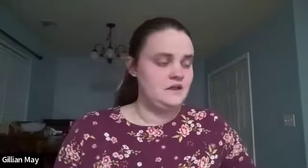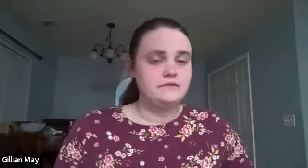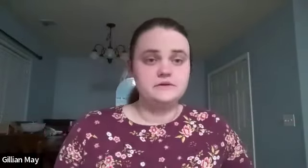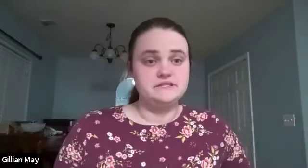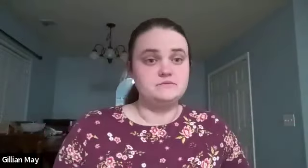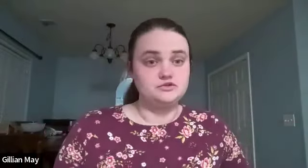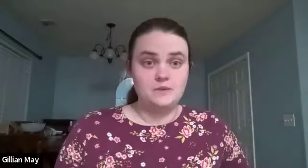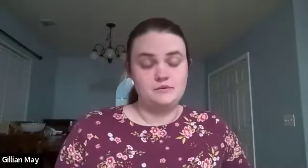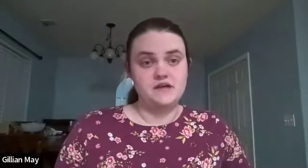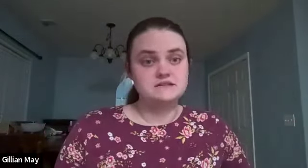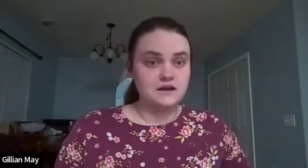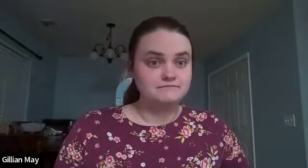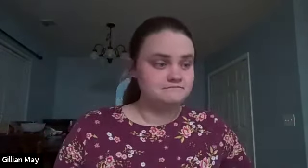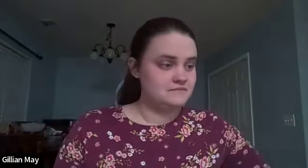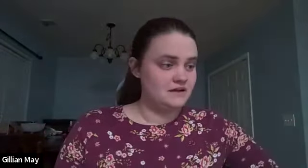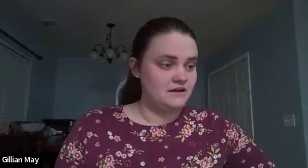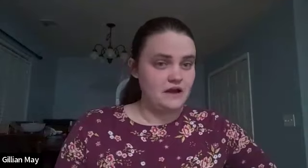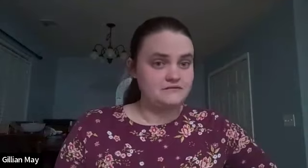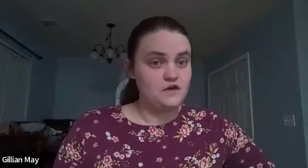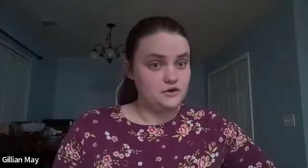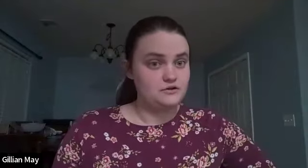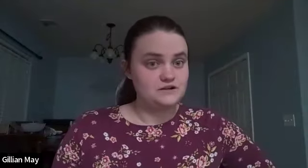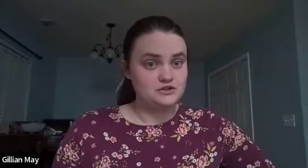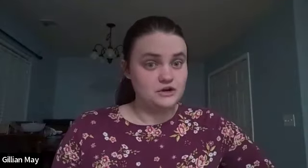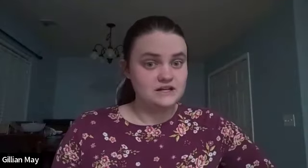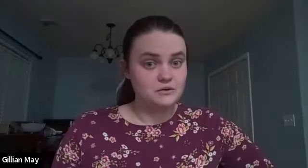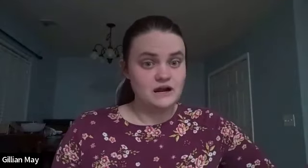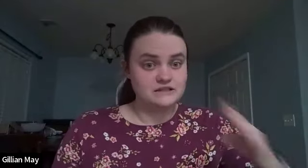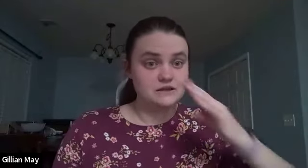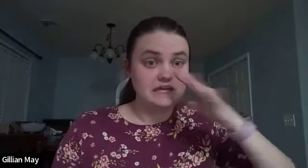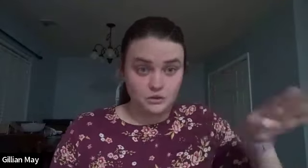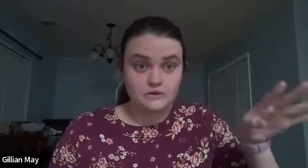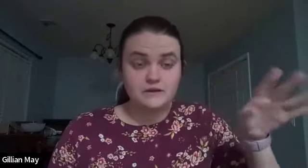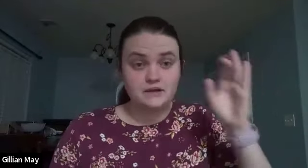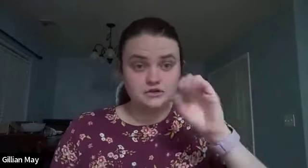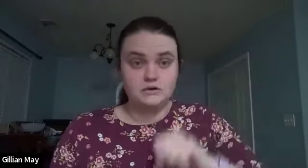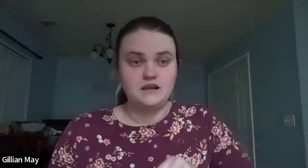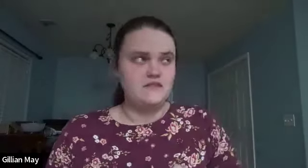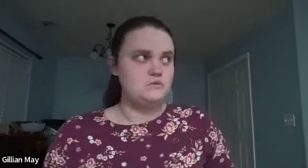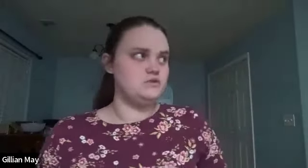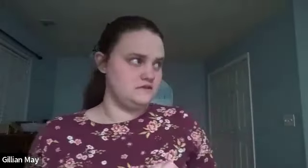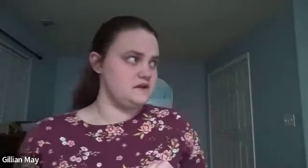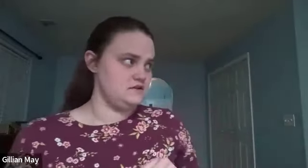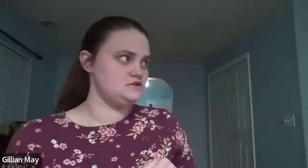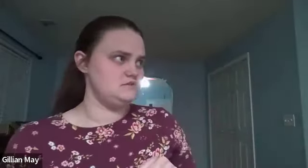There can be some real drama with that sign. I've taught 3rd graders who couldn't ignore, and I'll tell them, ignore them and do your work. And they will look at that other student